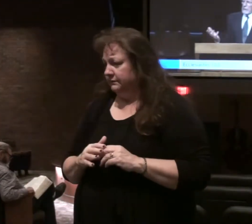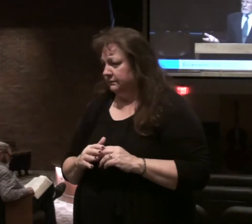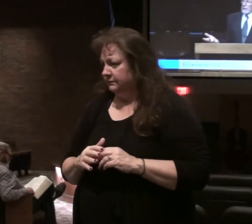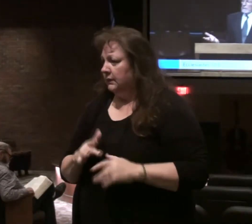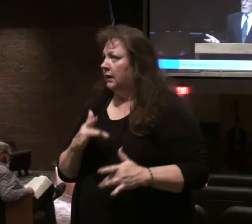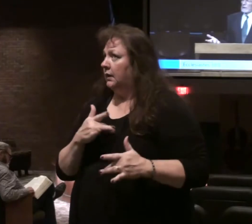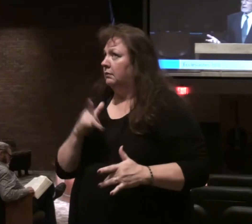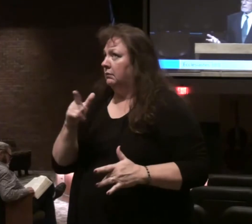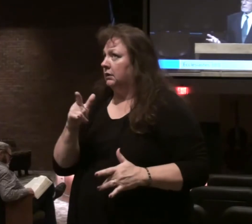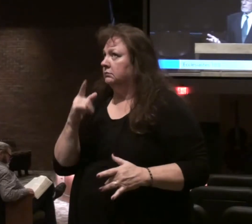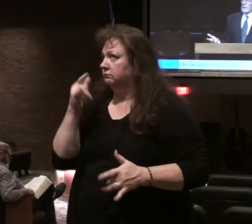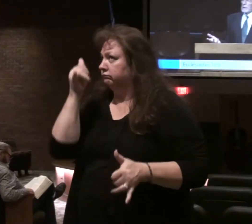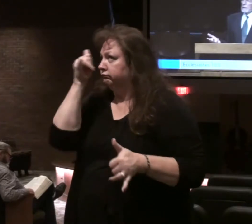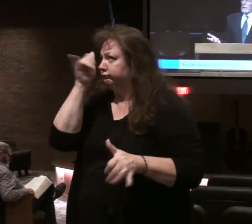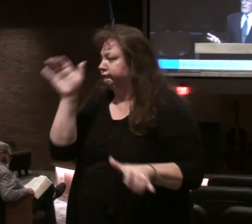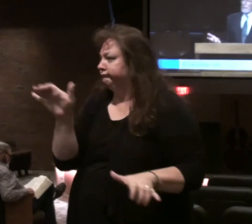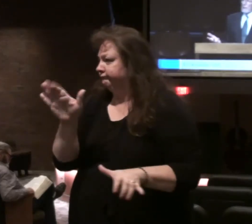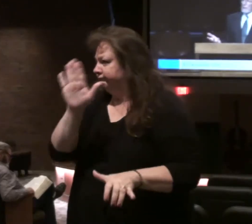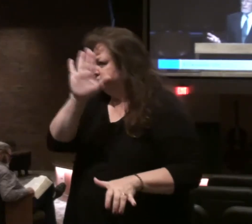characterized by folly.